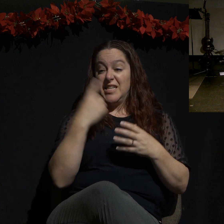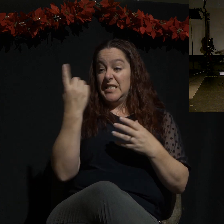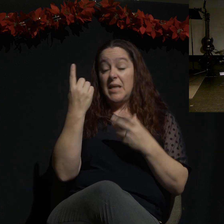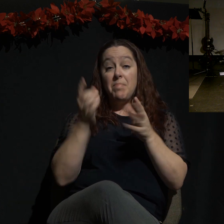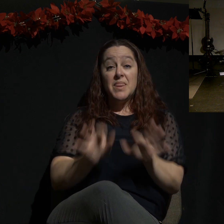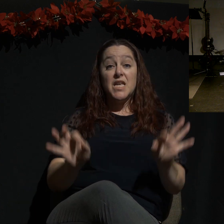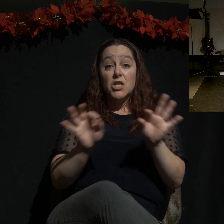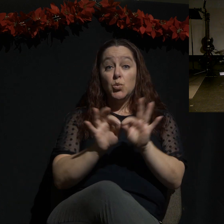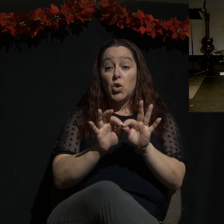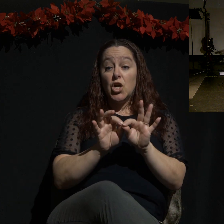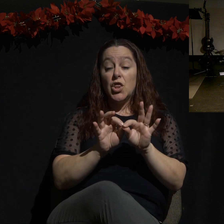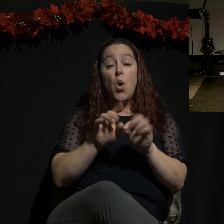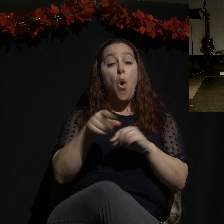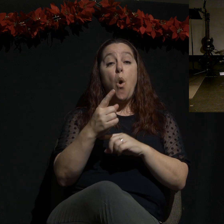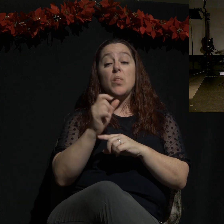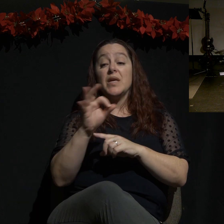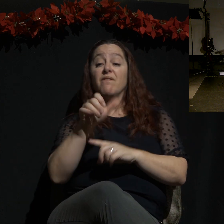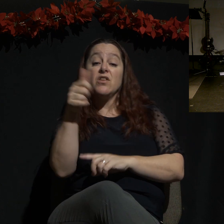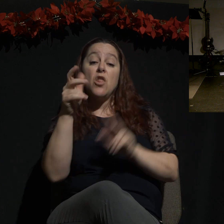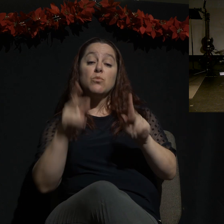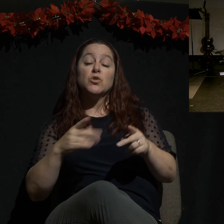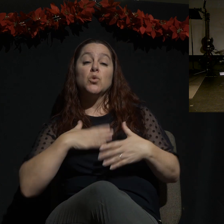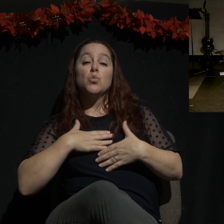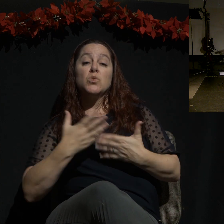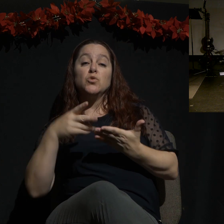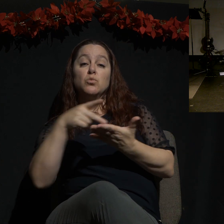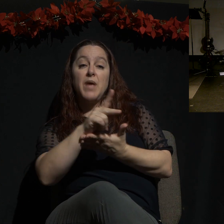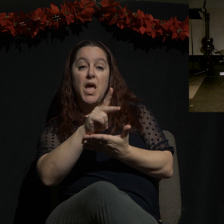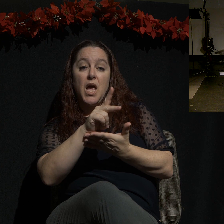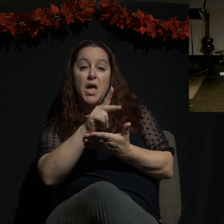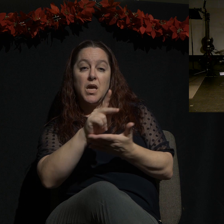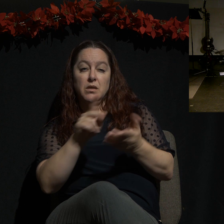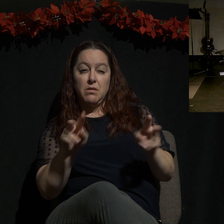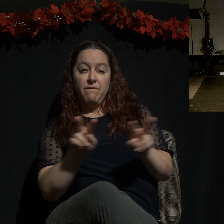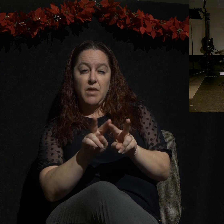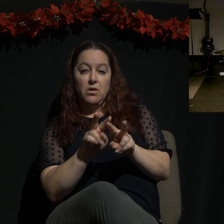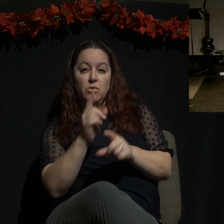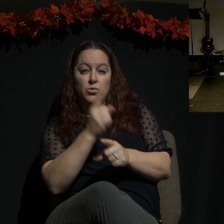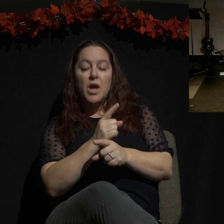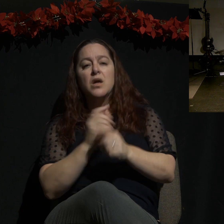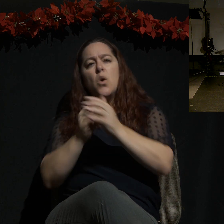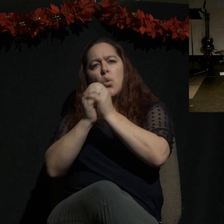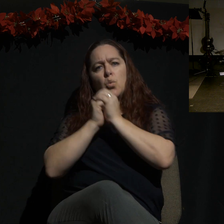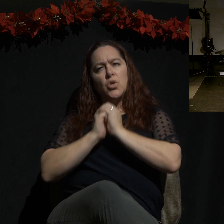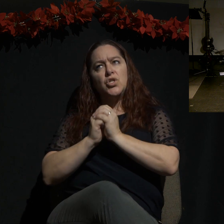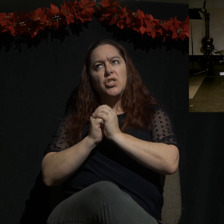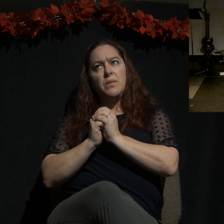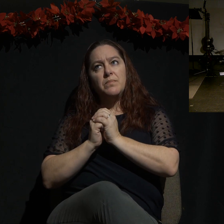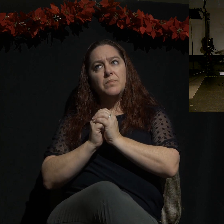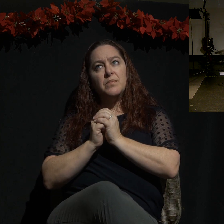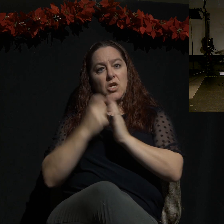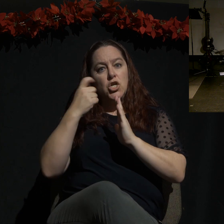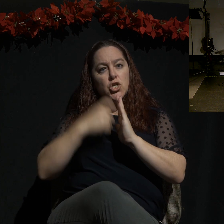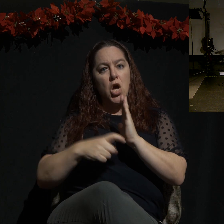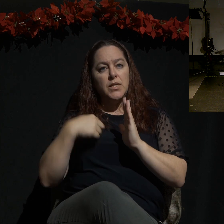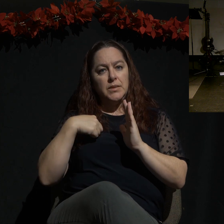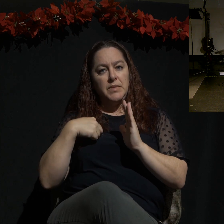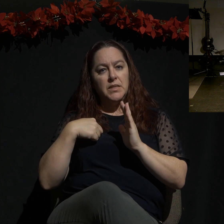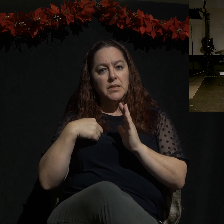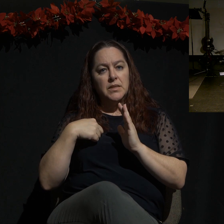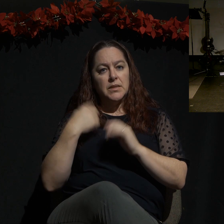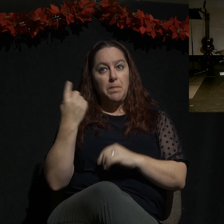worth what somebody is willing to pay for it, right? Worship costs me something.